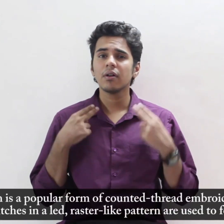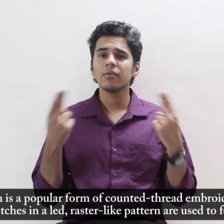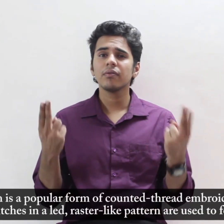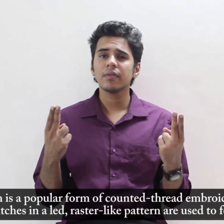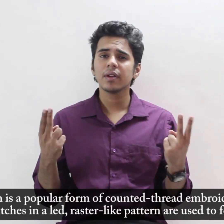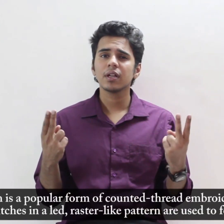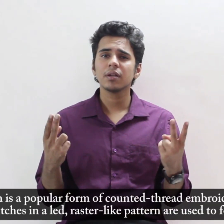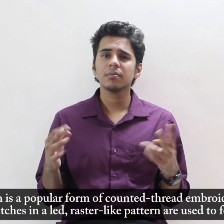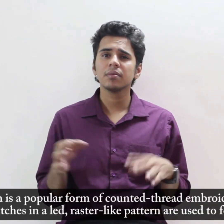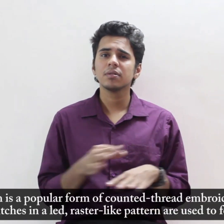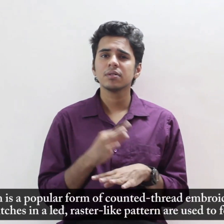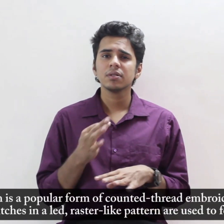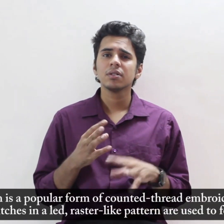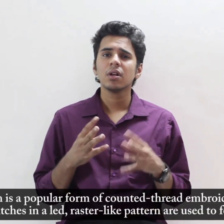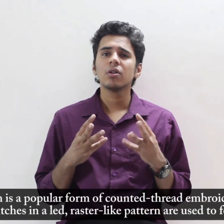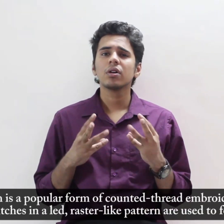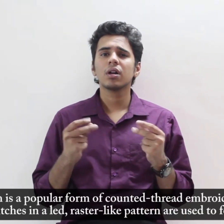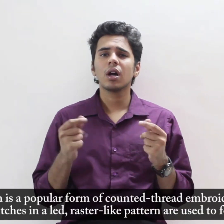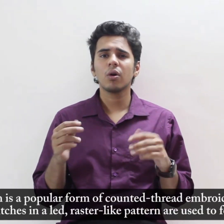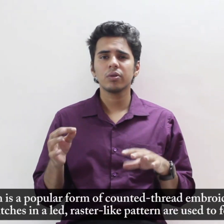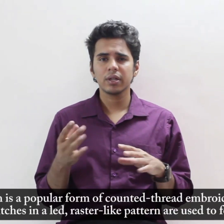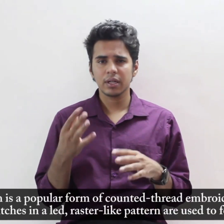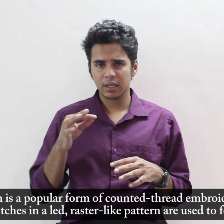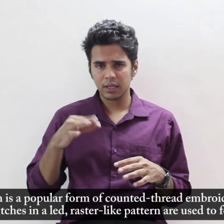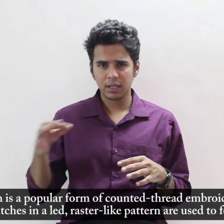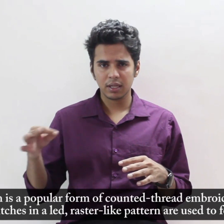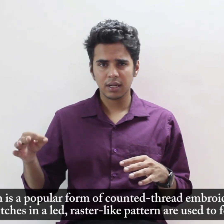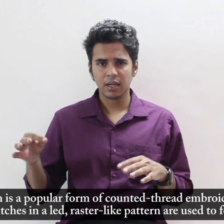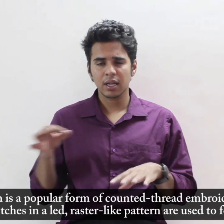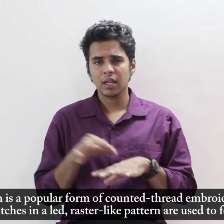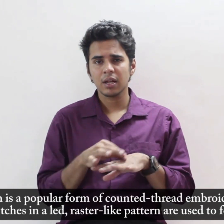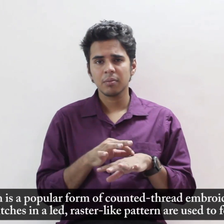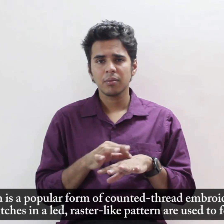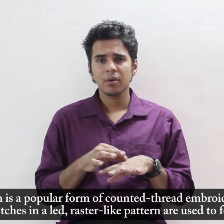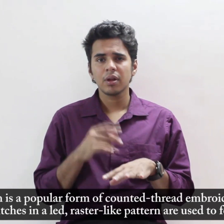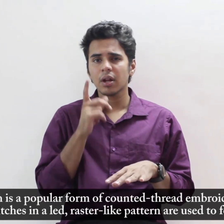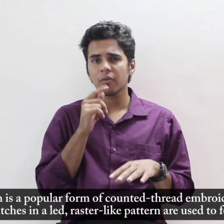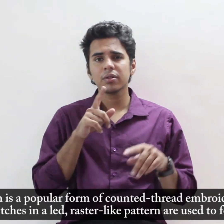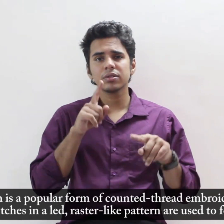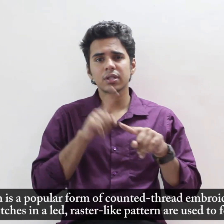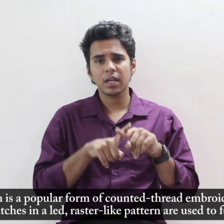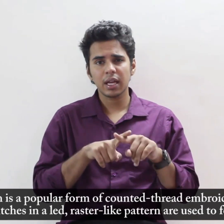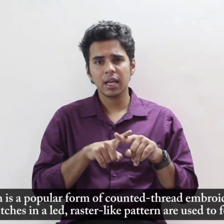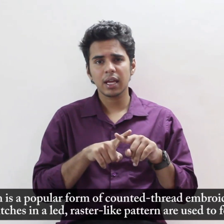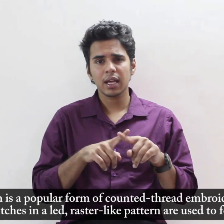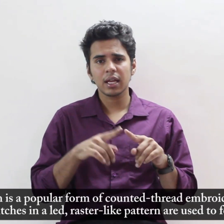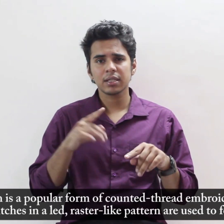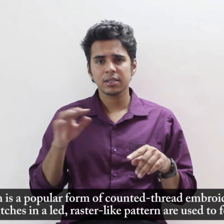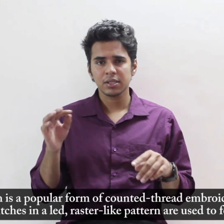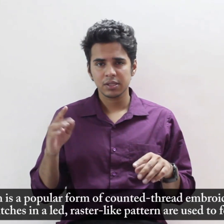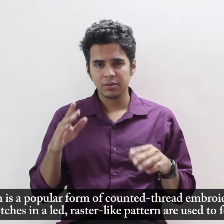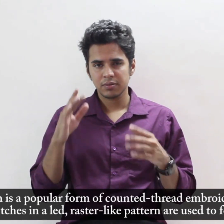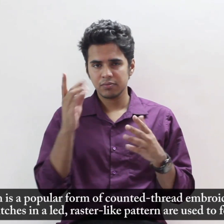Cross stitch is a popular form of counted thread embroidery in which X-shaped stitches in a